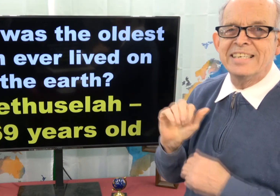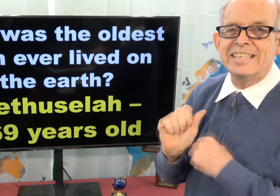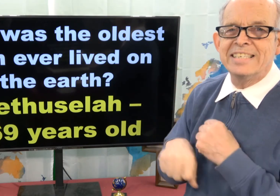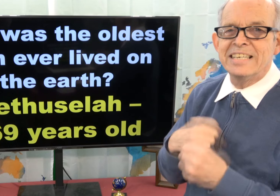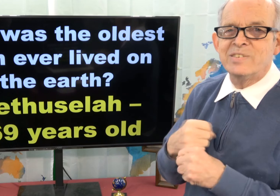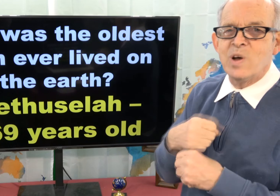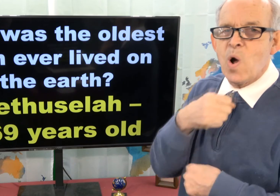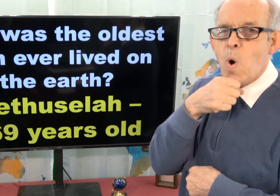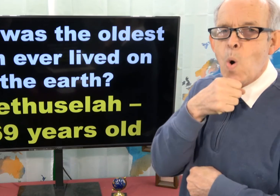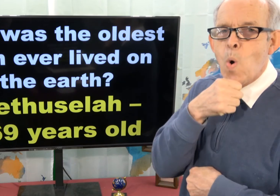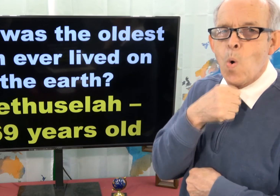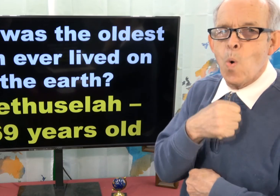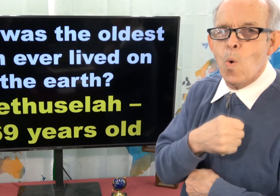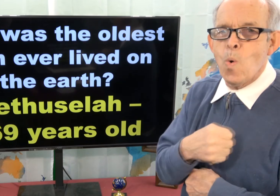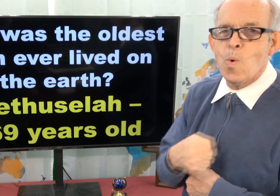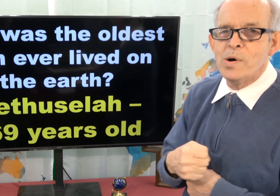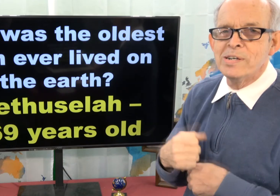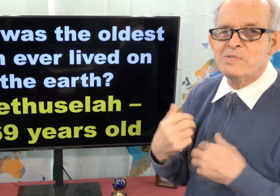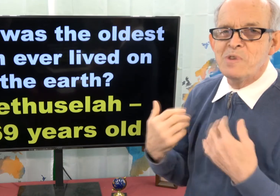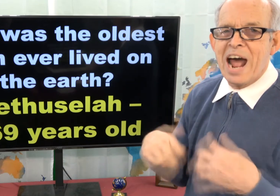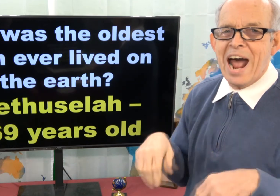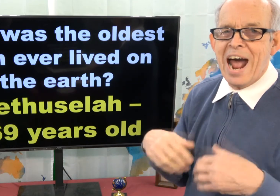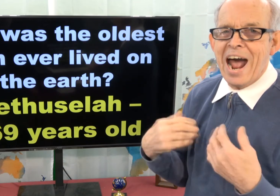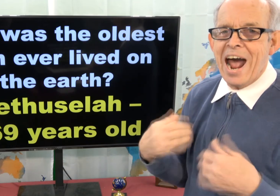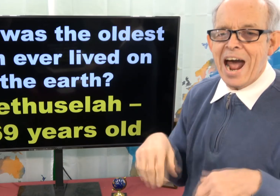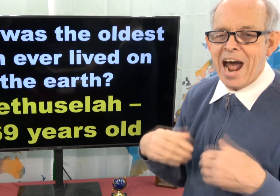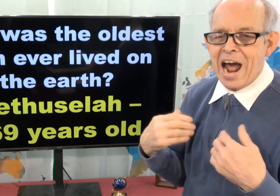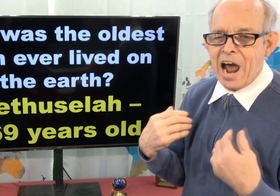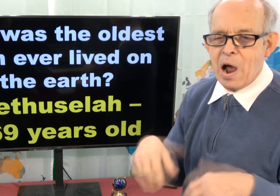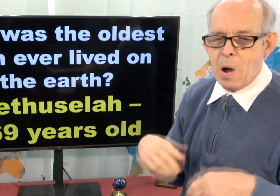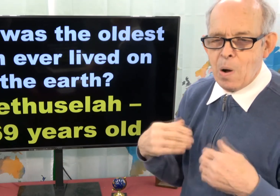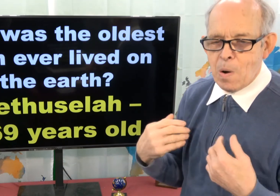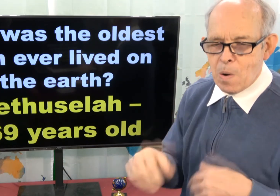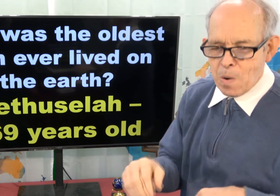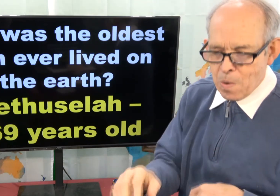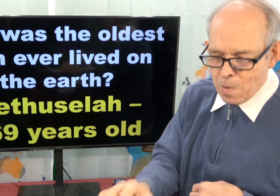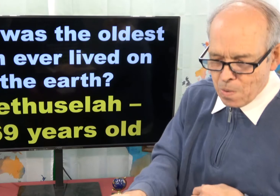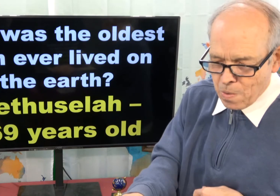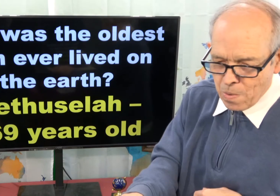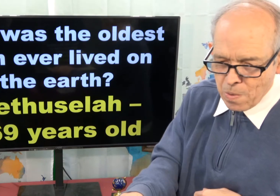969 years old. Wow.